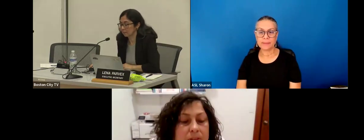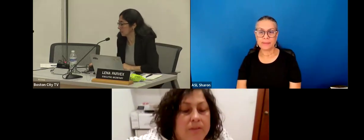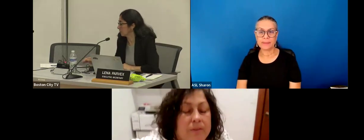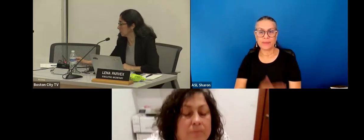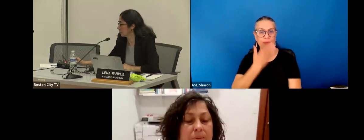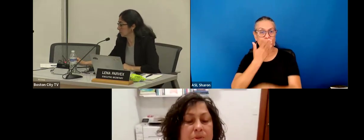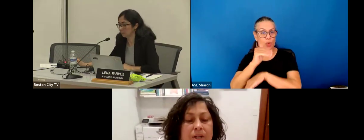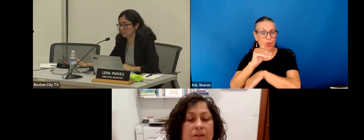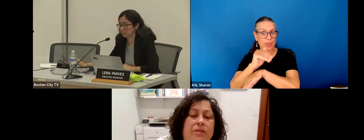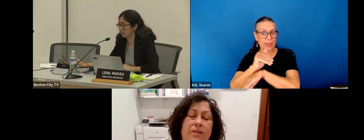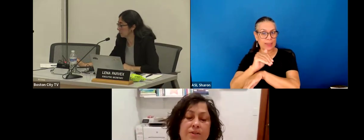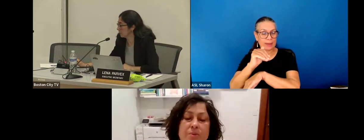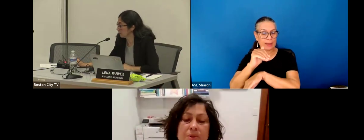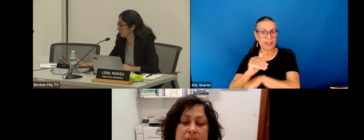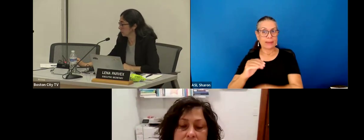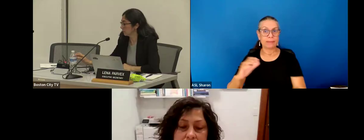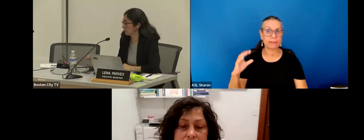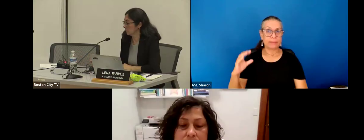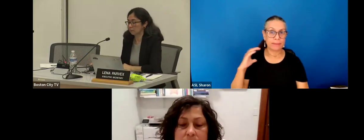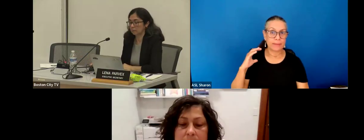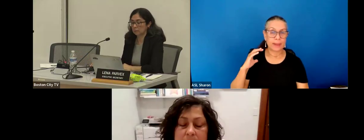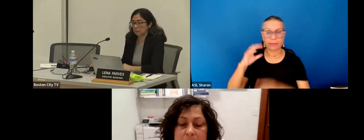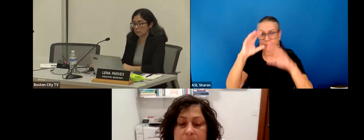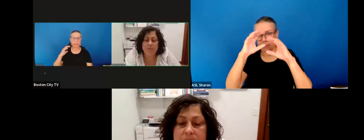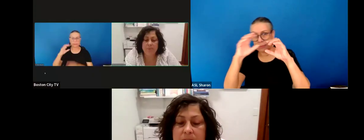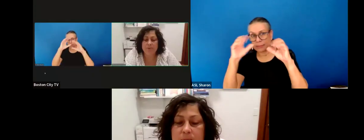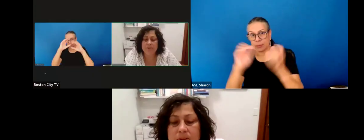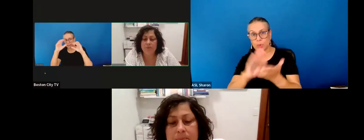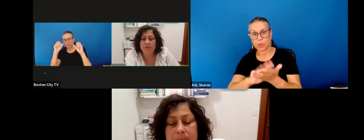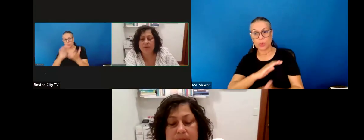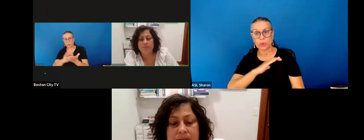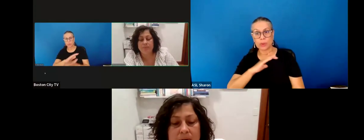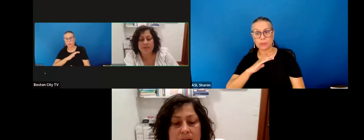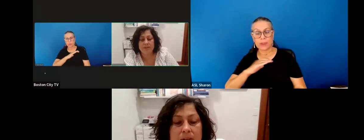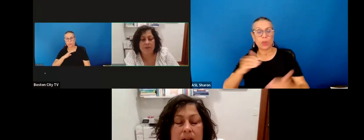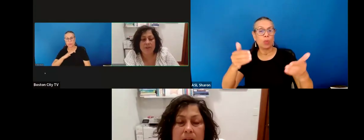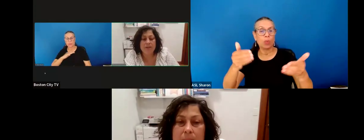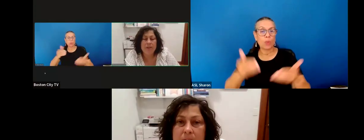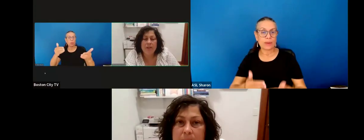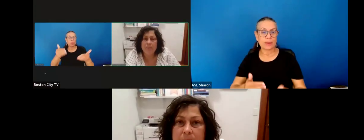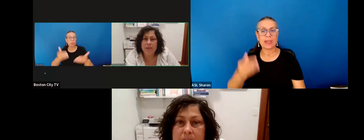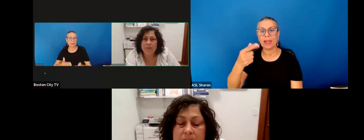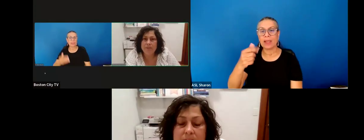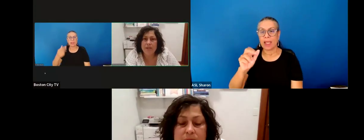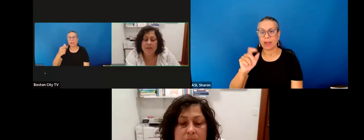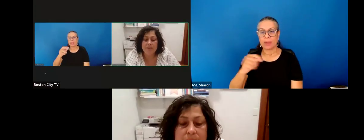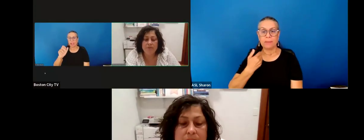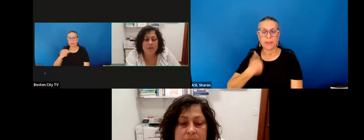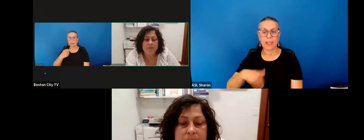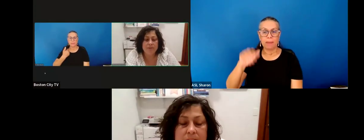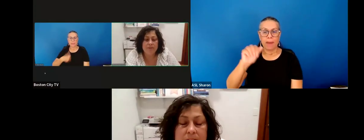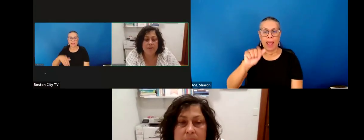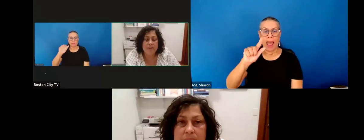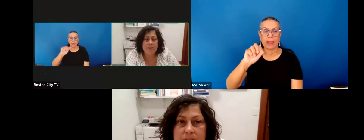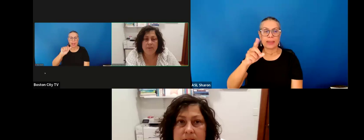Good evening, Madam Chair, Superintendent, and school committee members, and welcome, Ms. Scarrett. My name is Alexandra